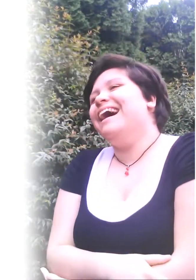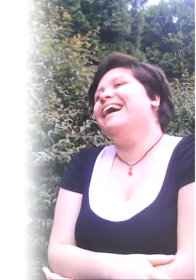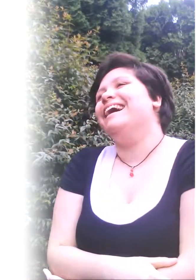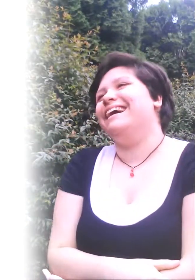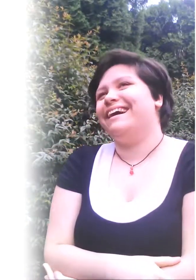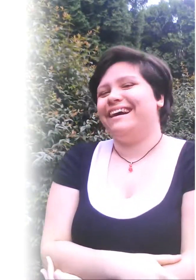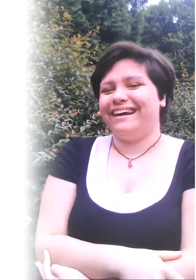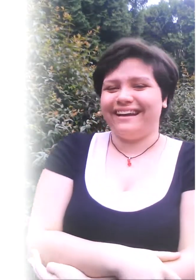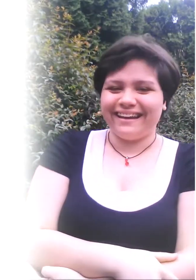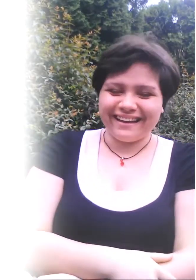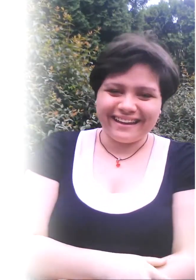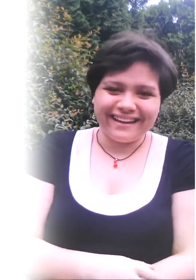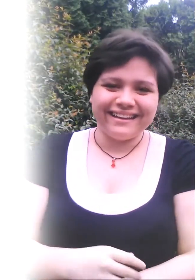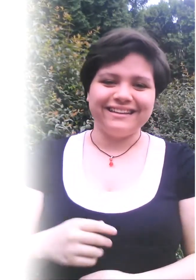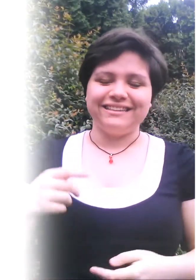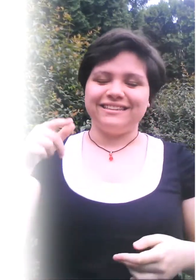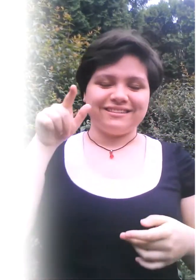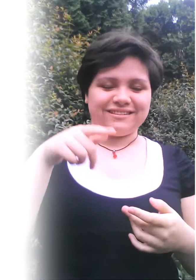cried.